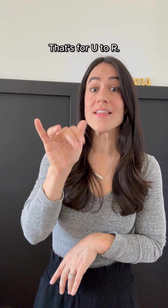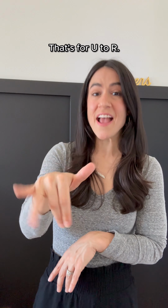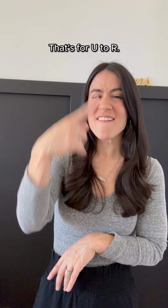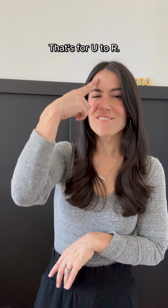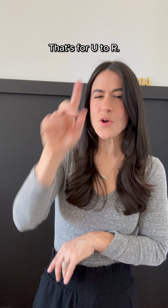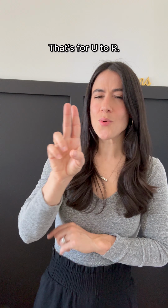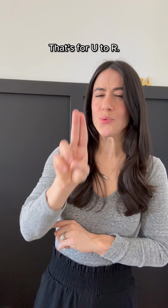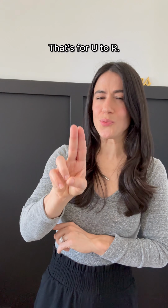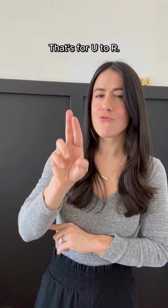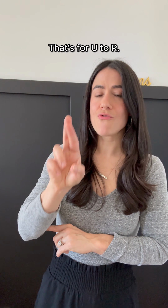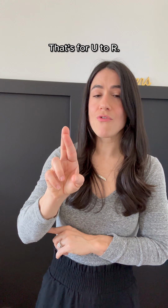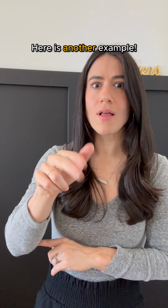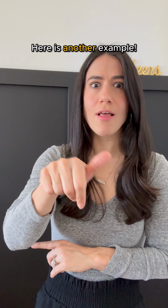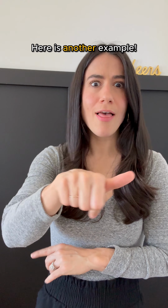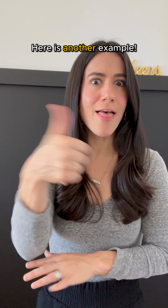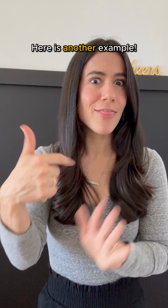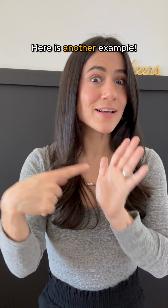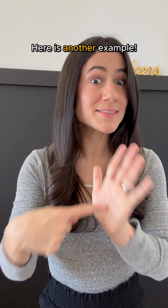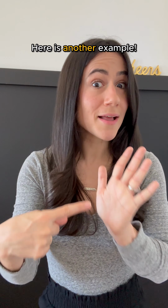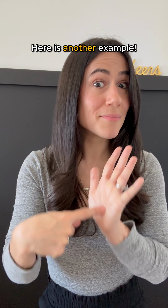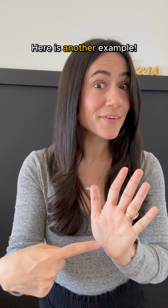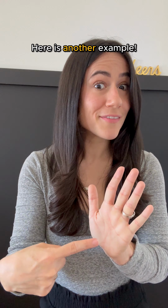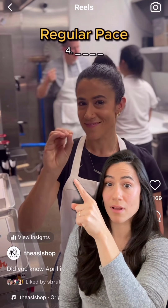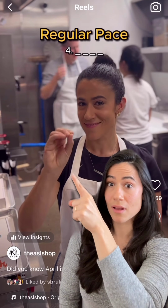That's for U to R. Here's another example.